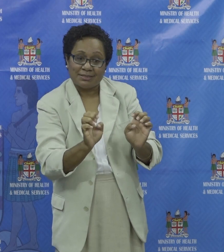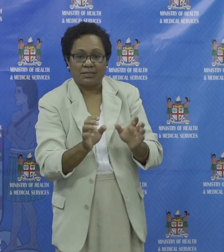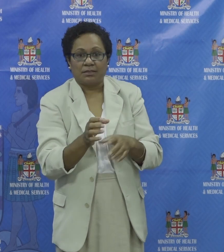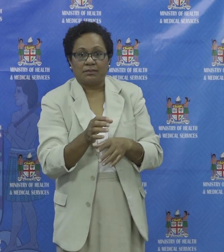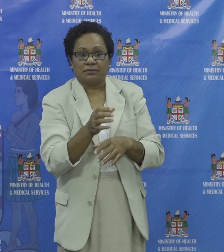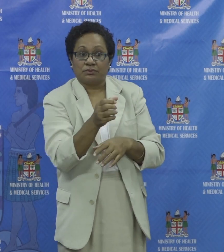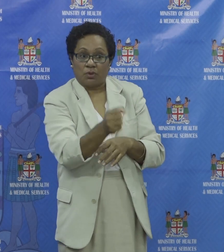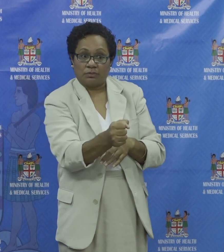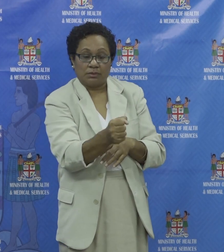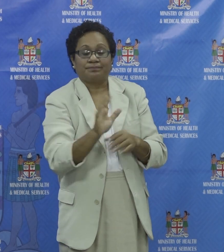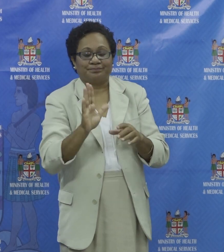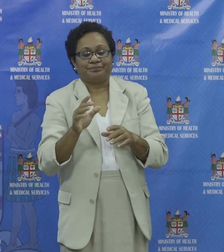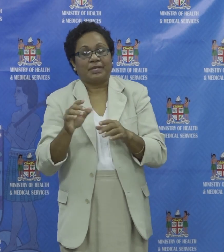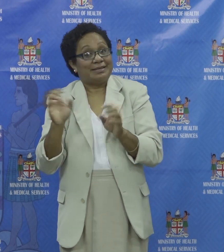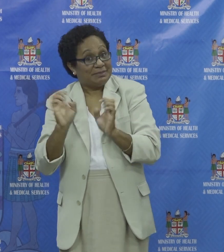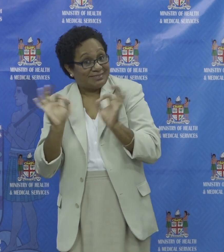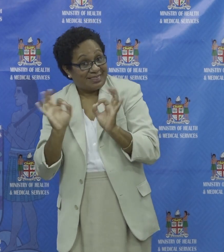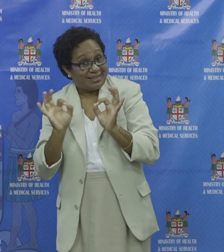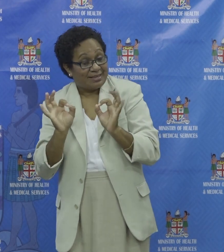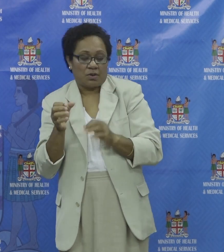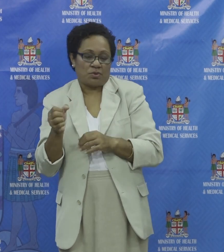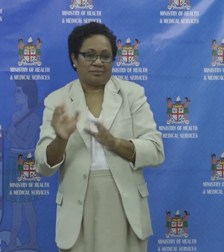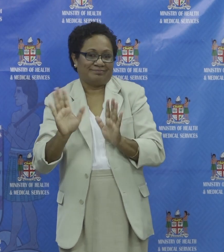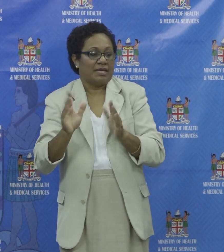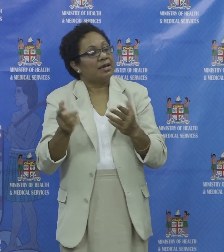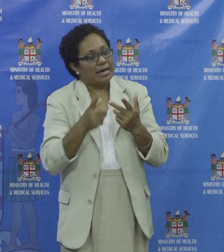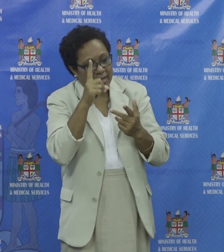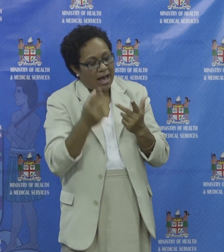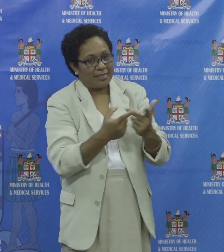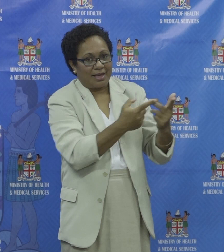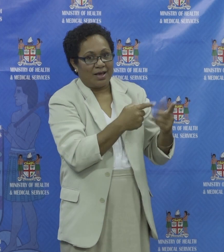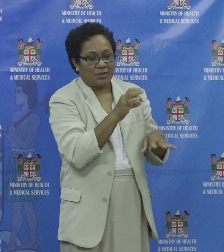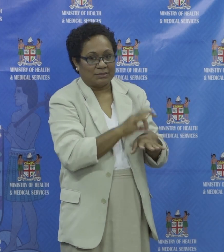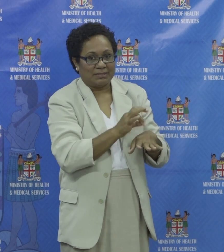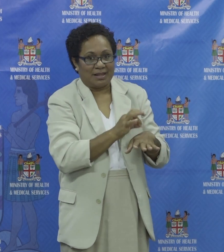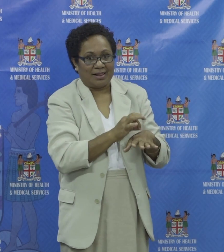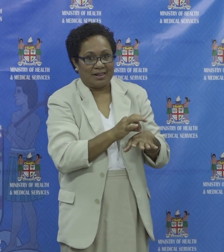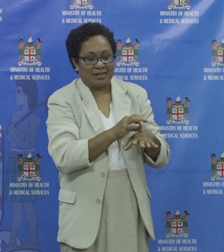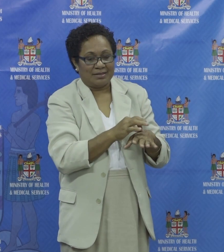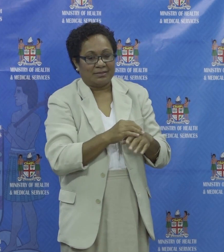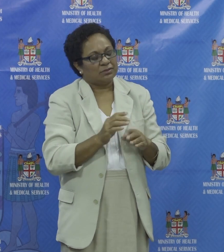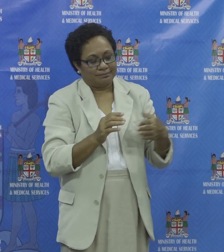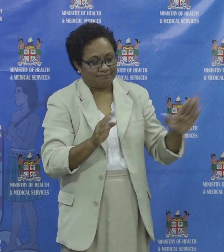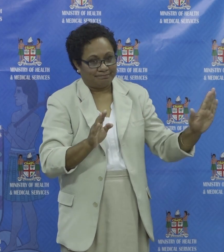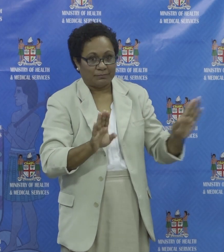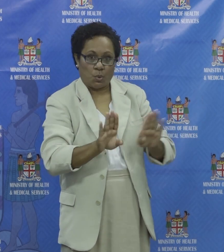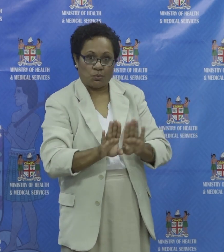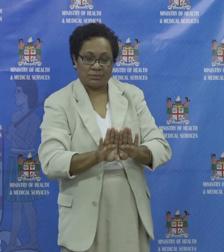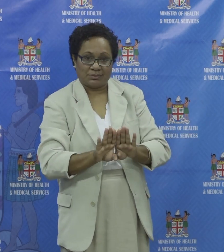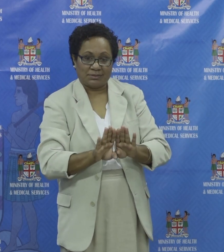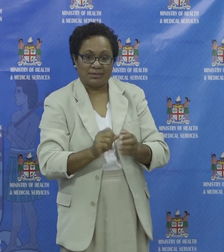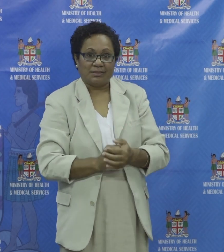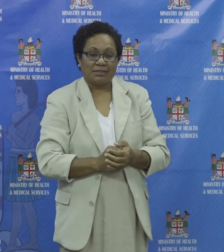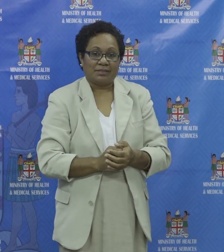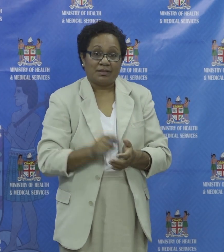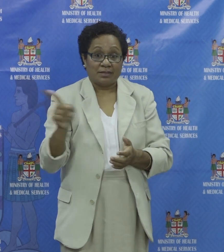All non-emergency outpatient services will cease, including the special outpatient department. The wards of concern are